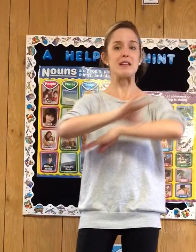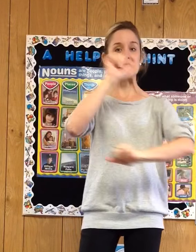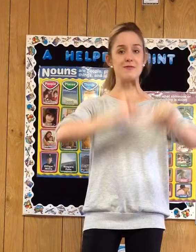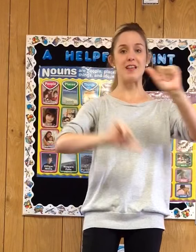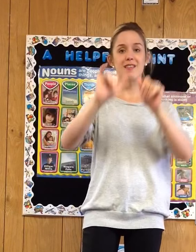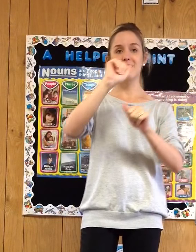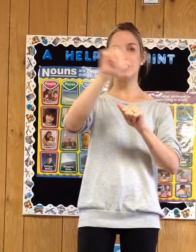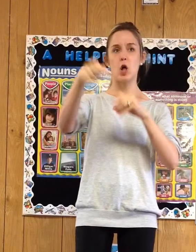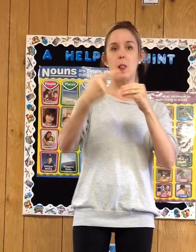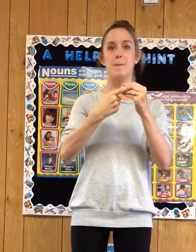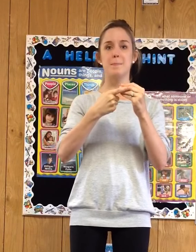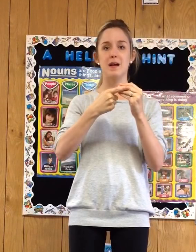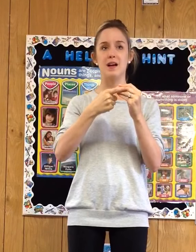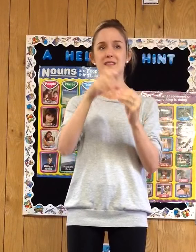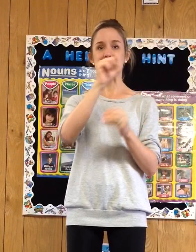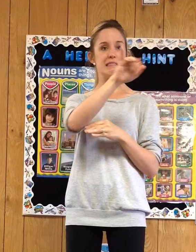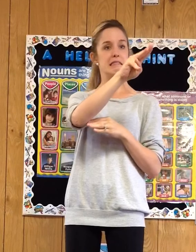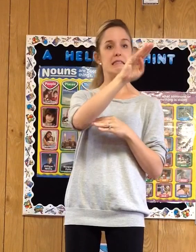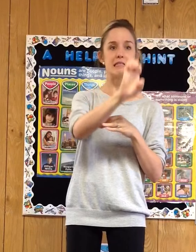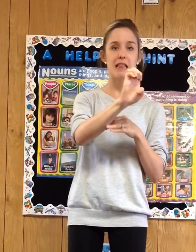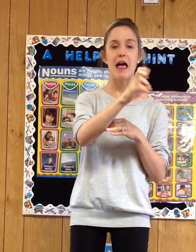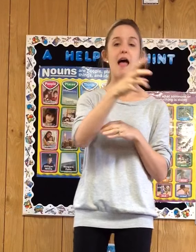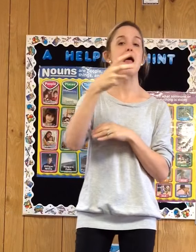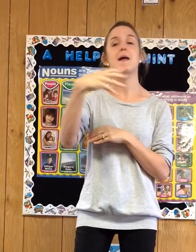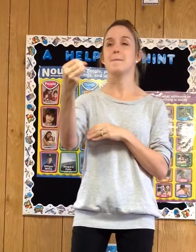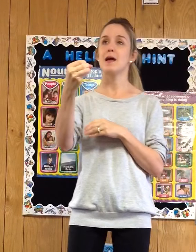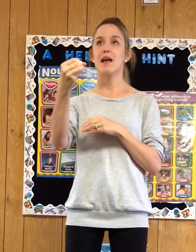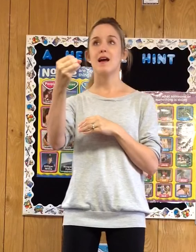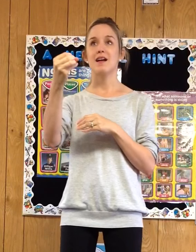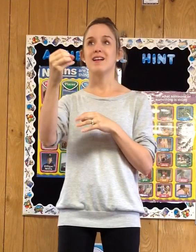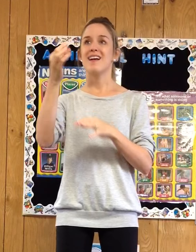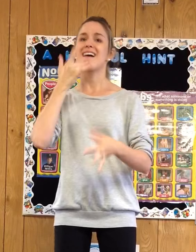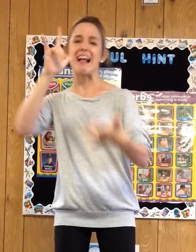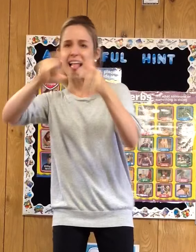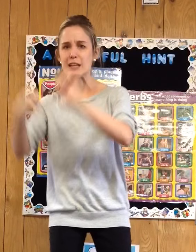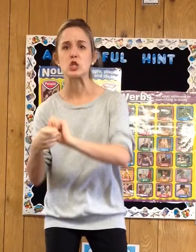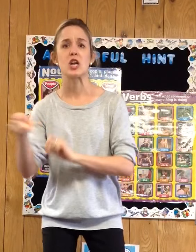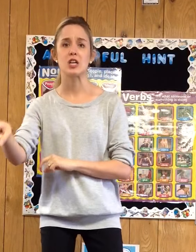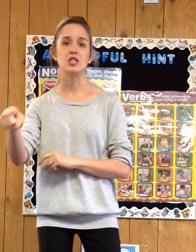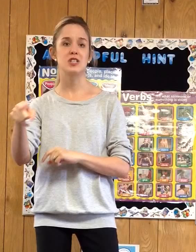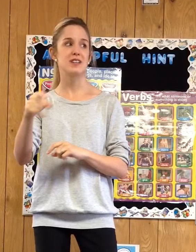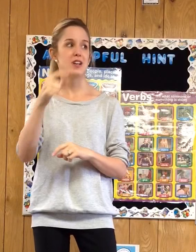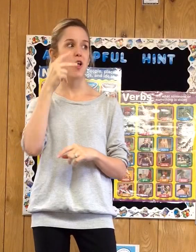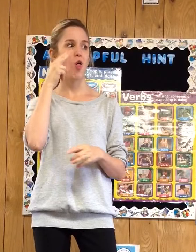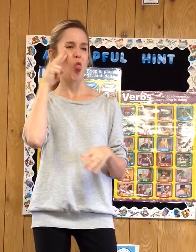about slime and color changes. Check this out.